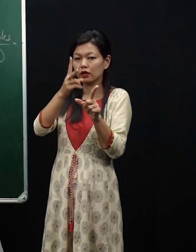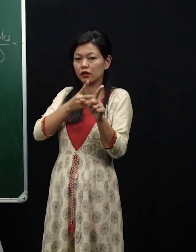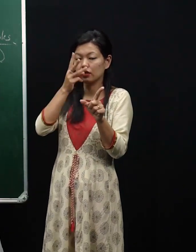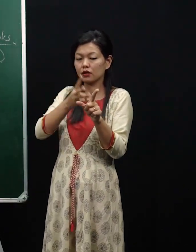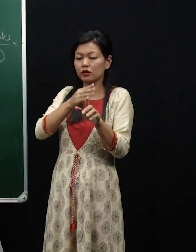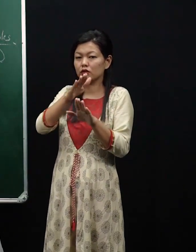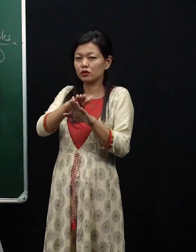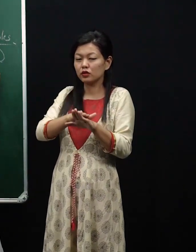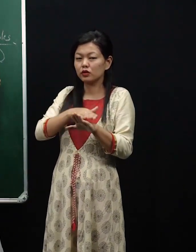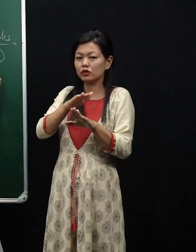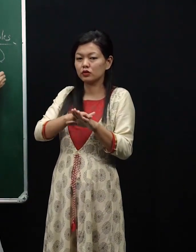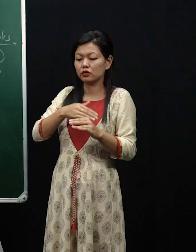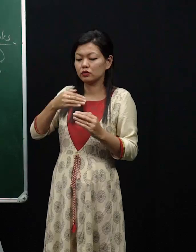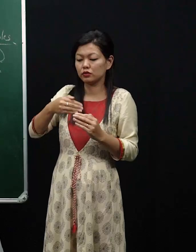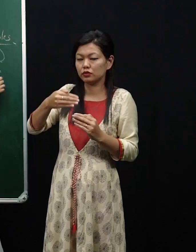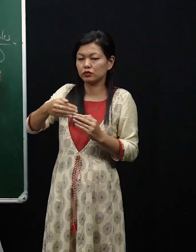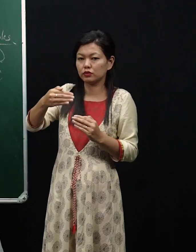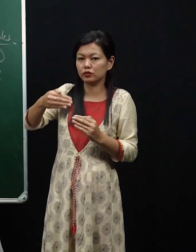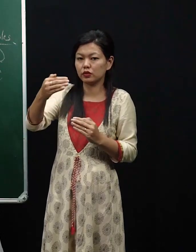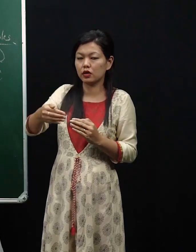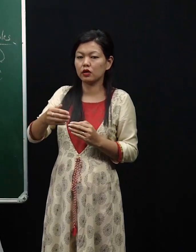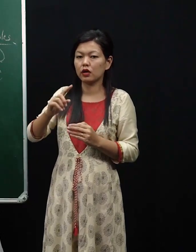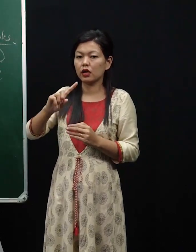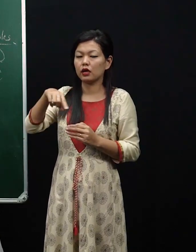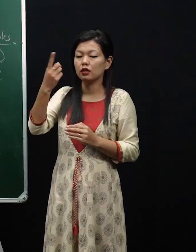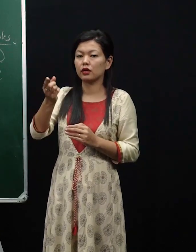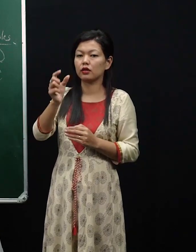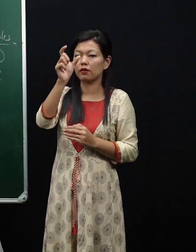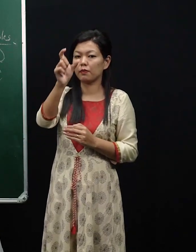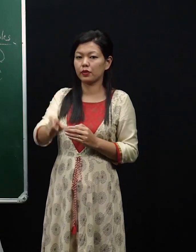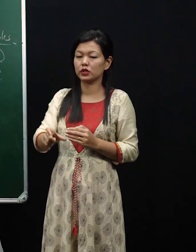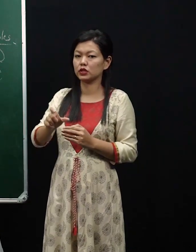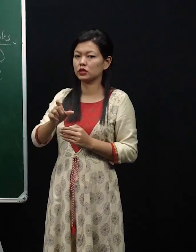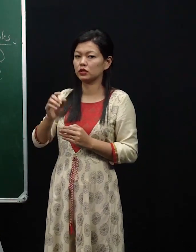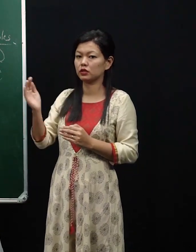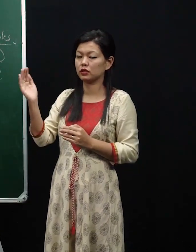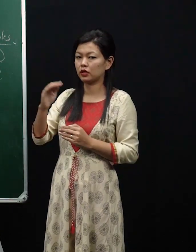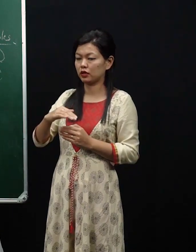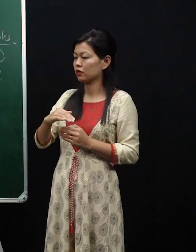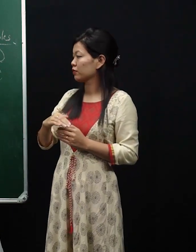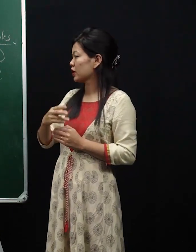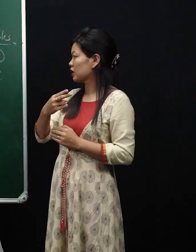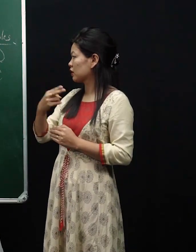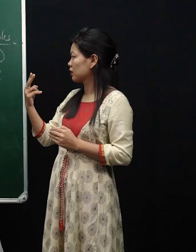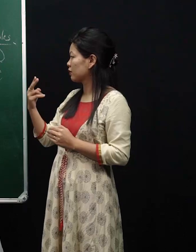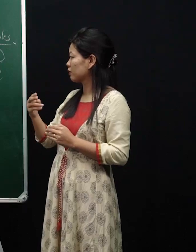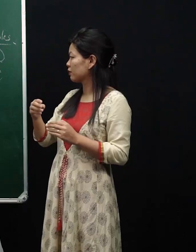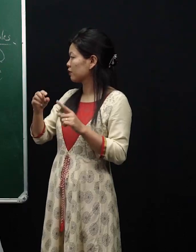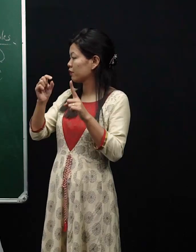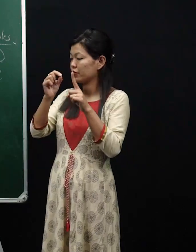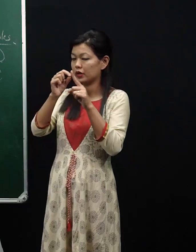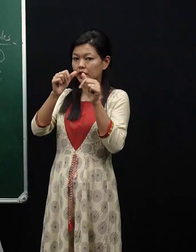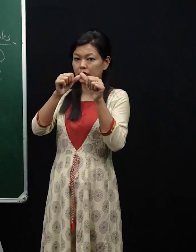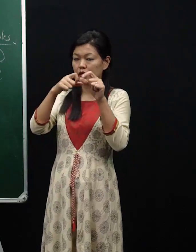a name of an Indian philosopher. Clear? And Pakhuda said that these small, small